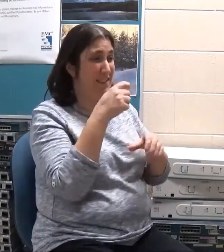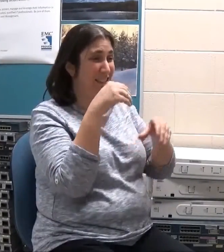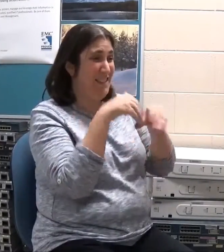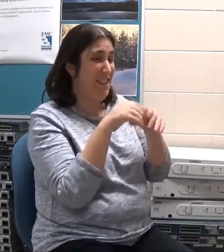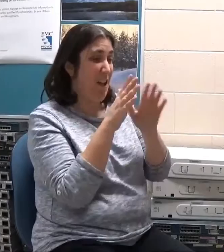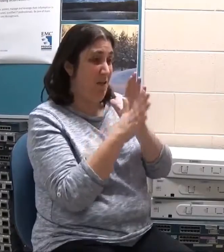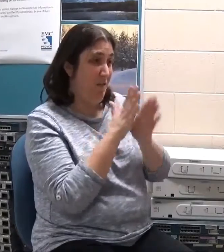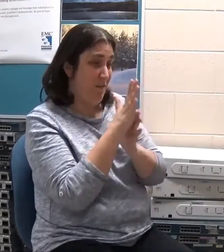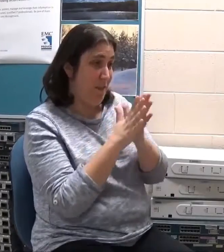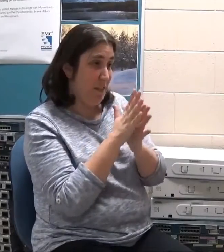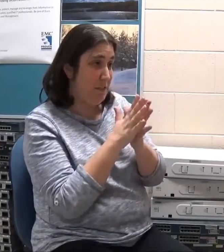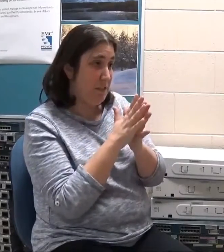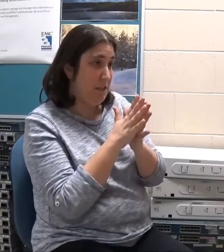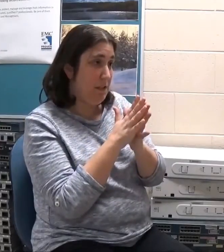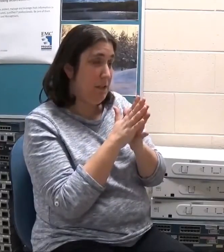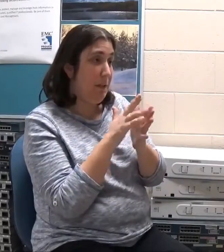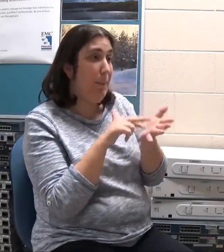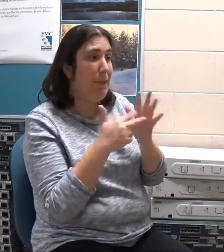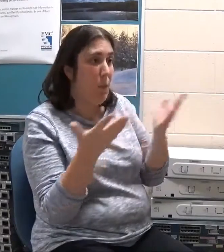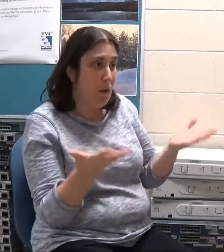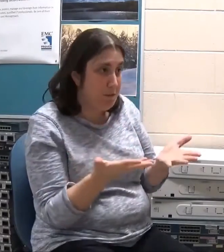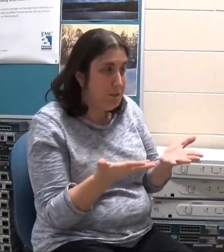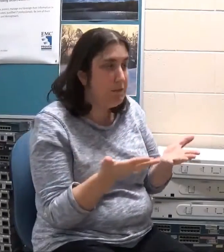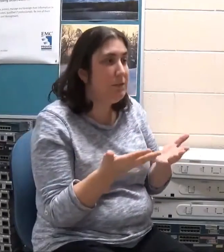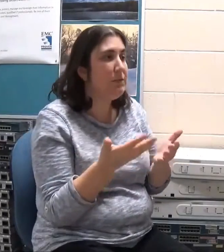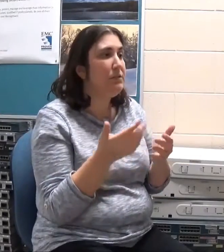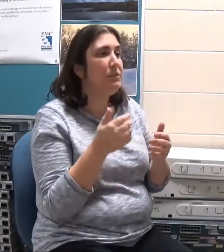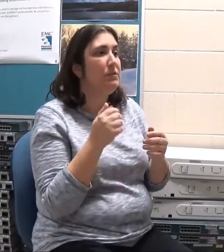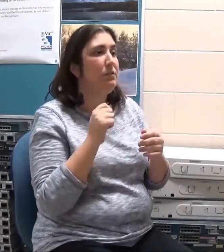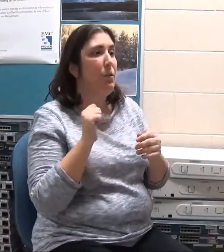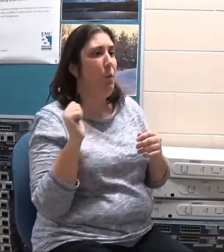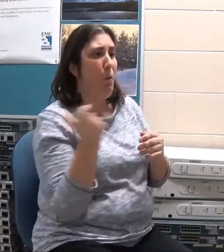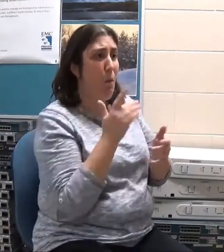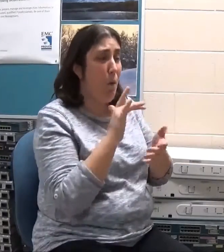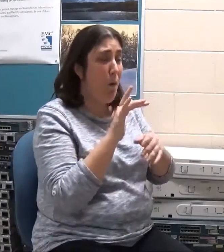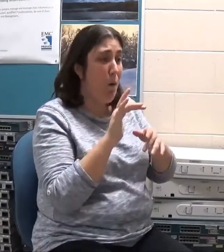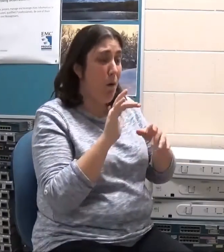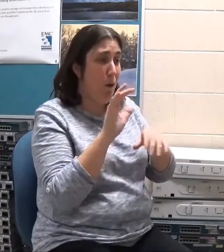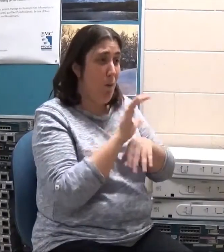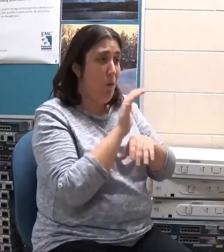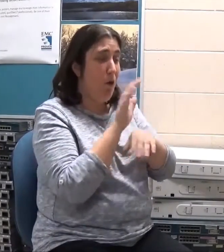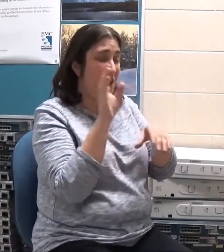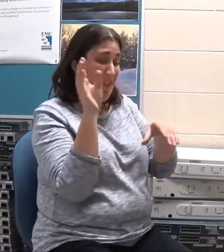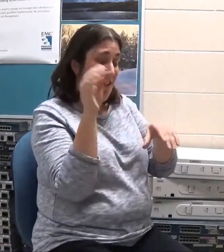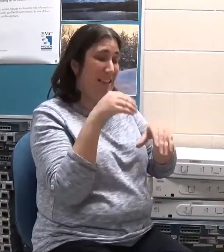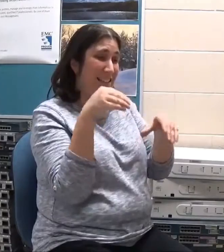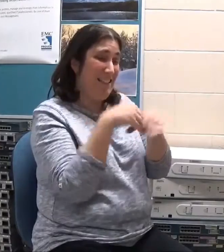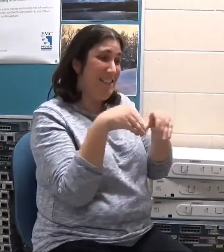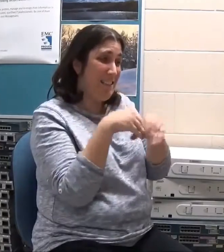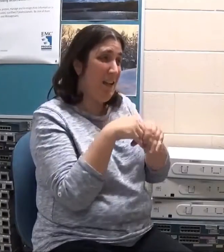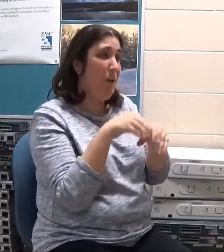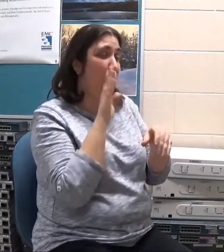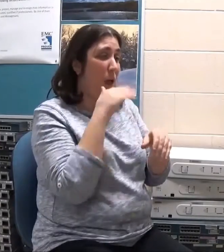interface, which means that every computer on the inside will get a